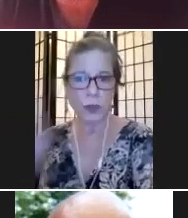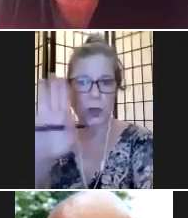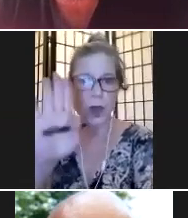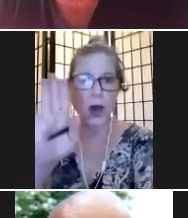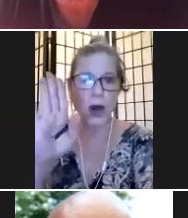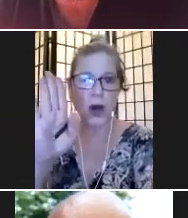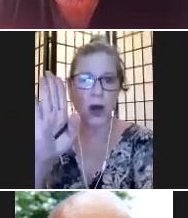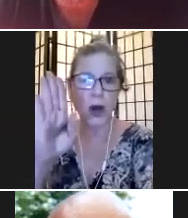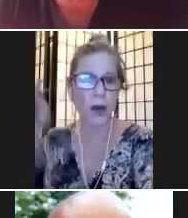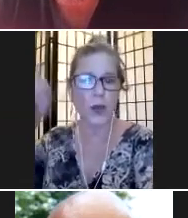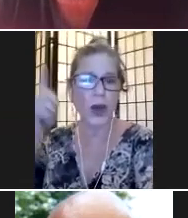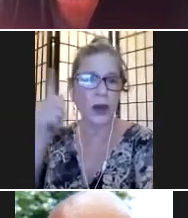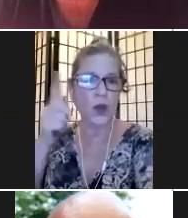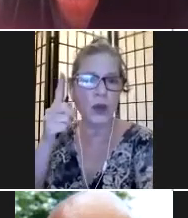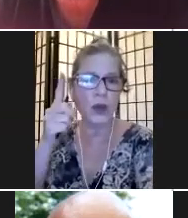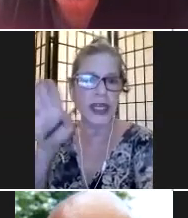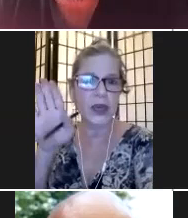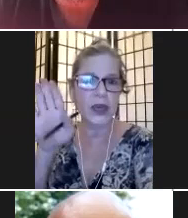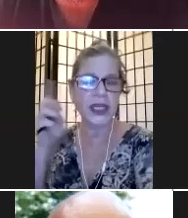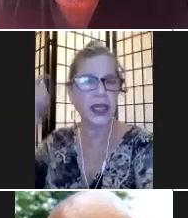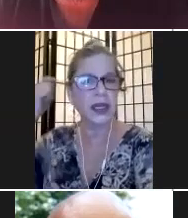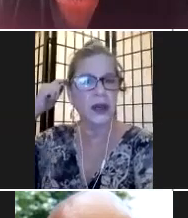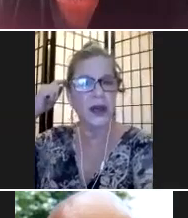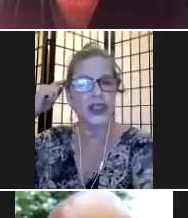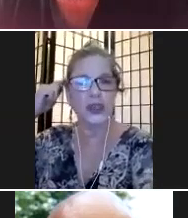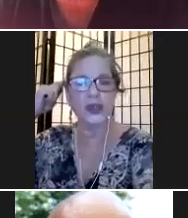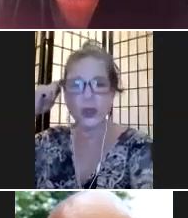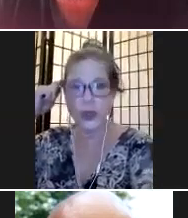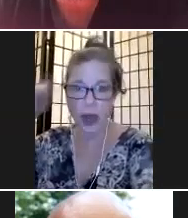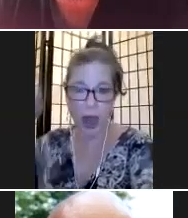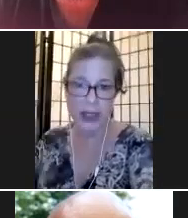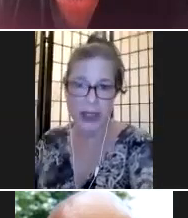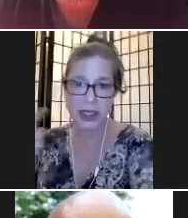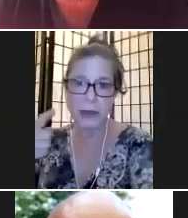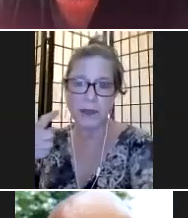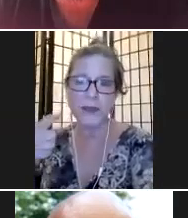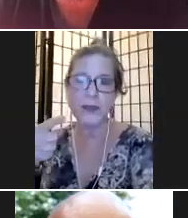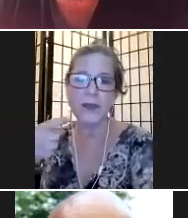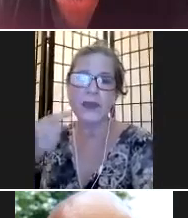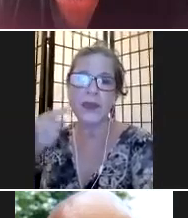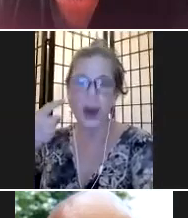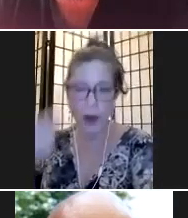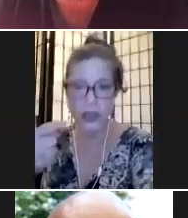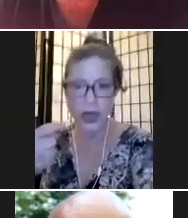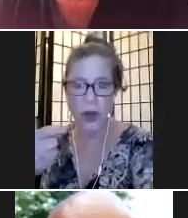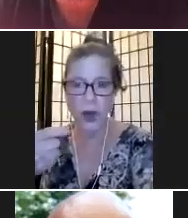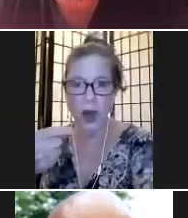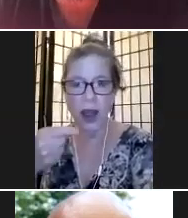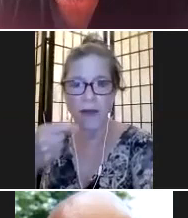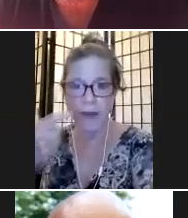Okay, I'm ready for the next slide. One more thing was that children with autism